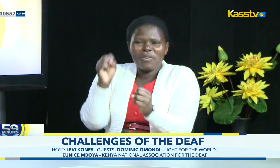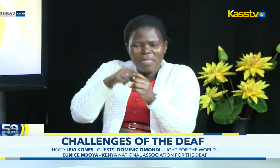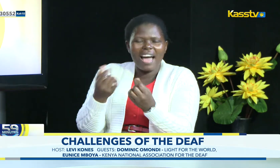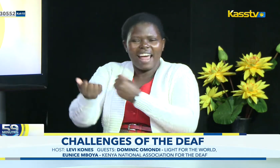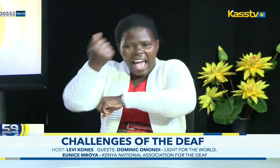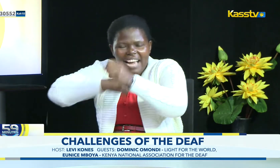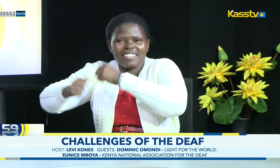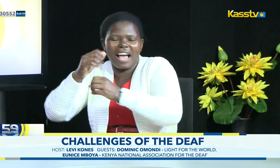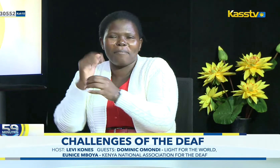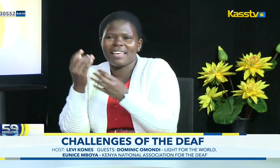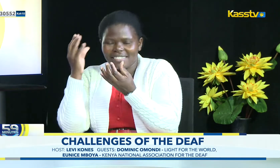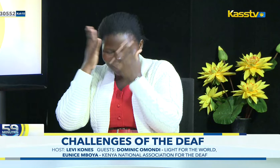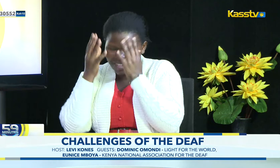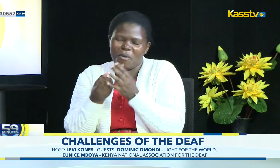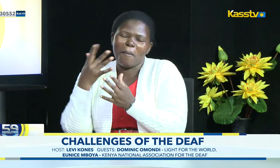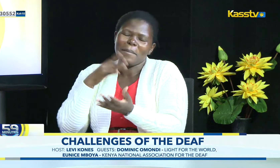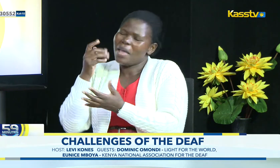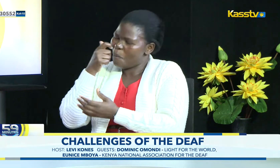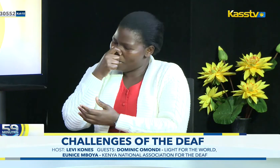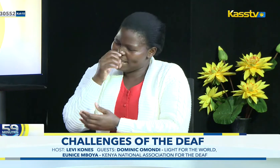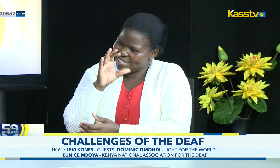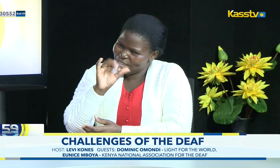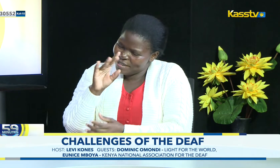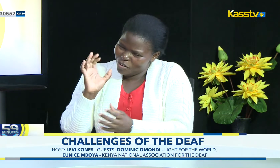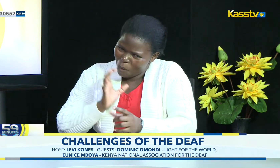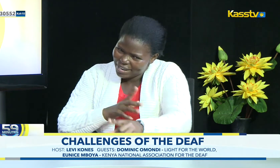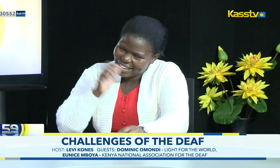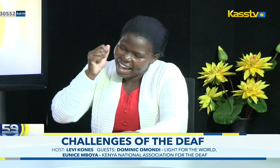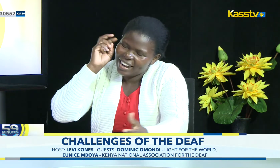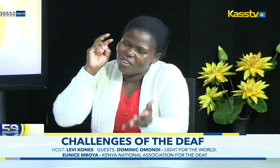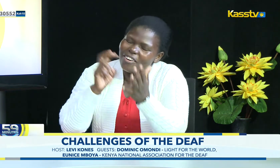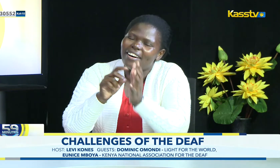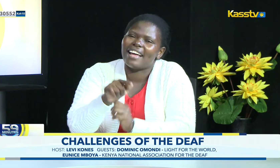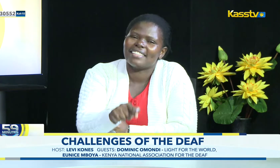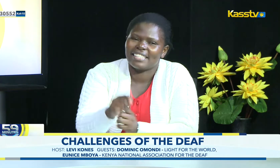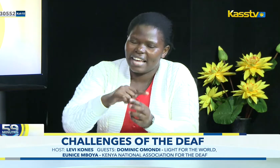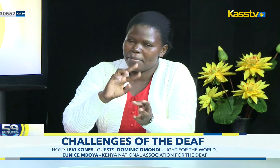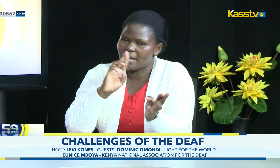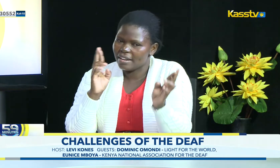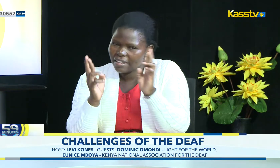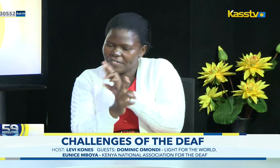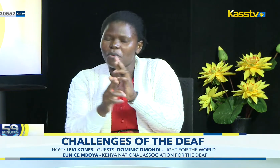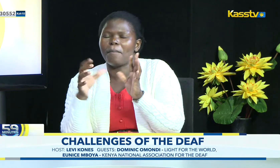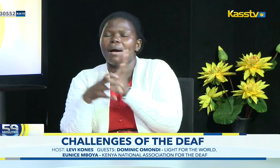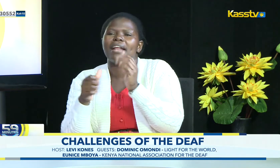very wonderful. That is something that is happening in Kenya, and I wish the CBC committee can, consider